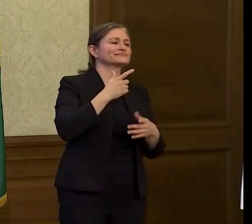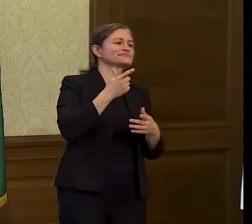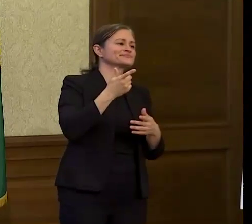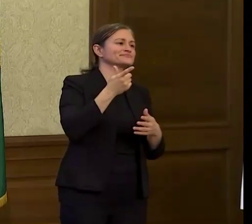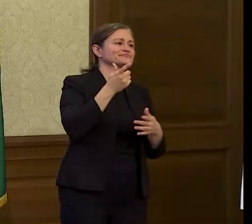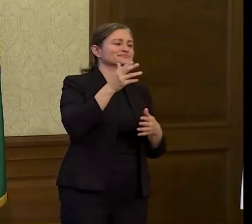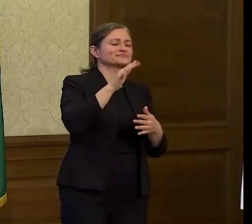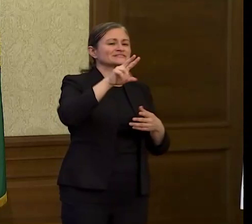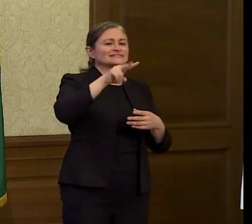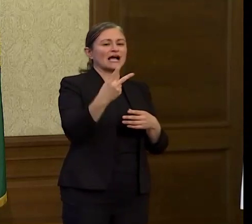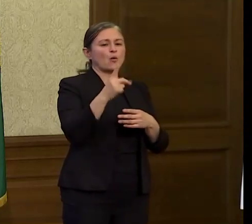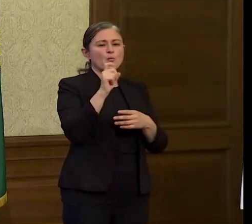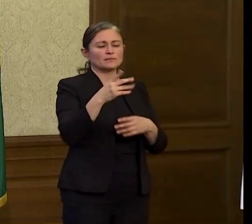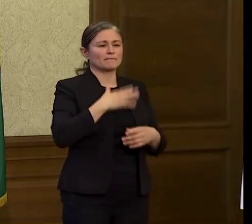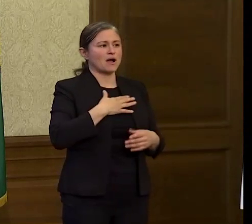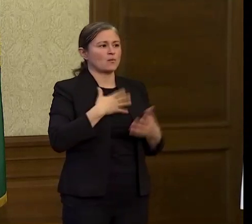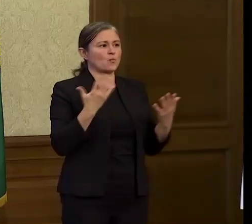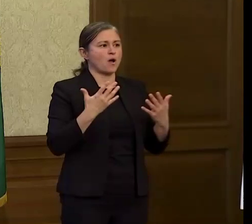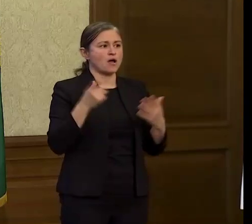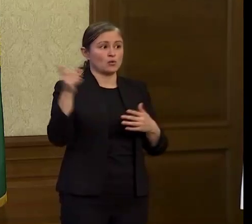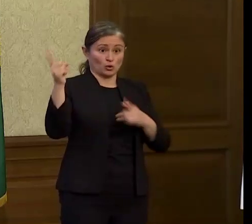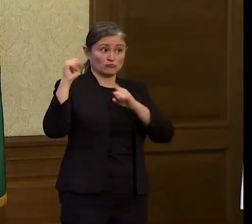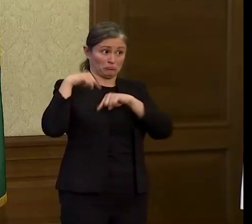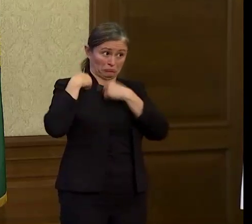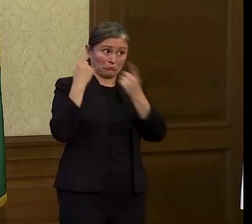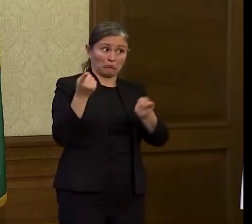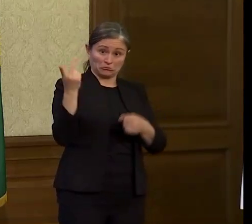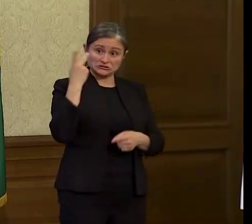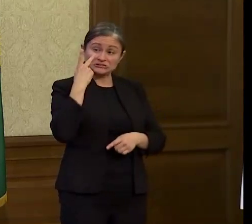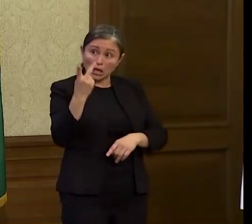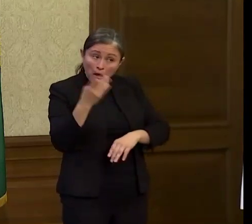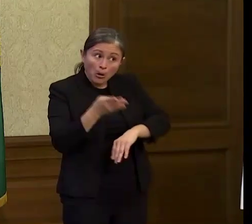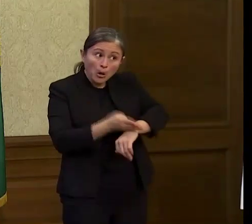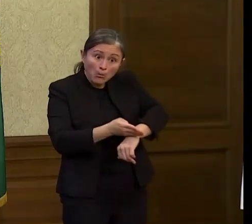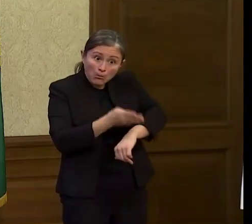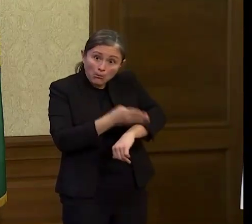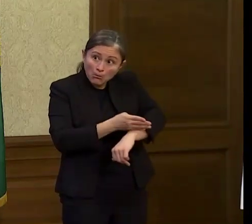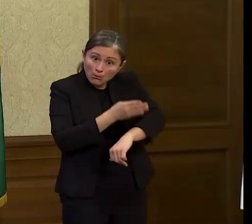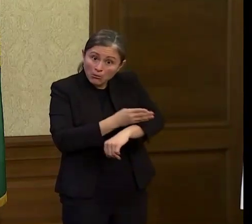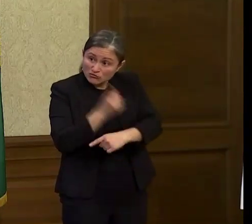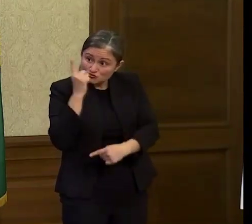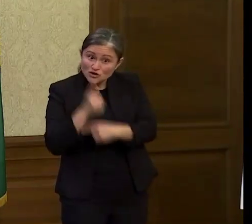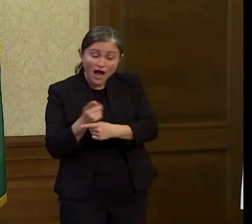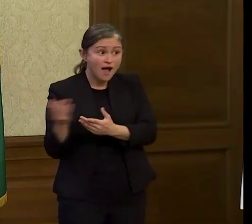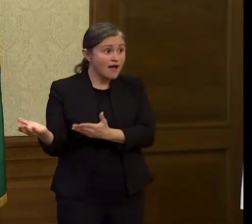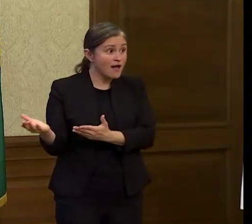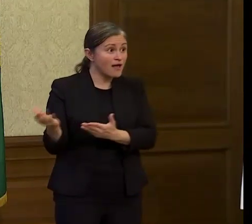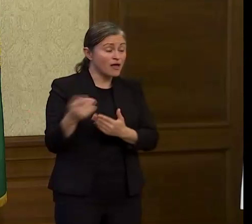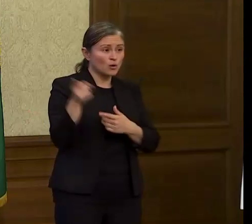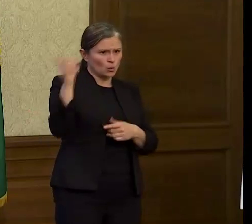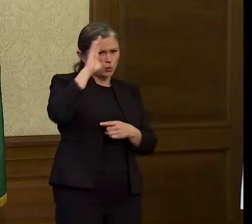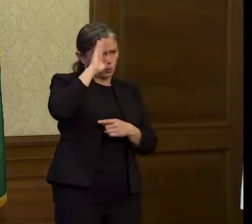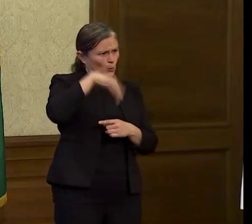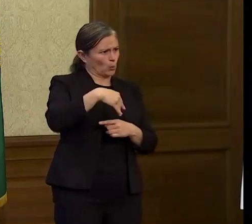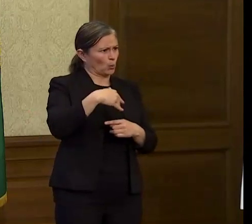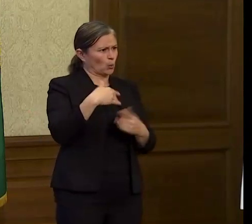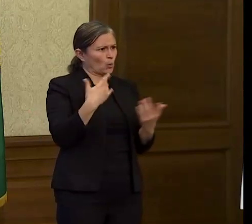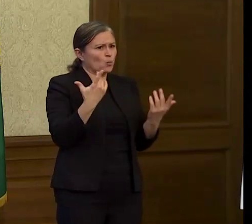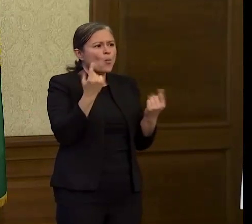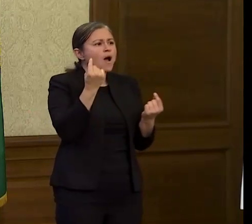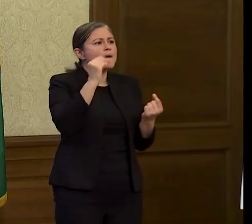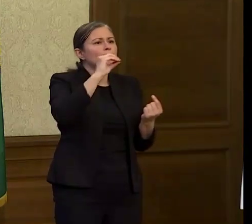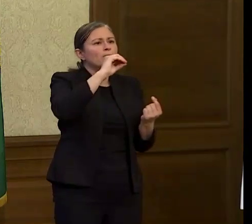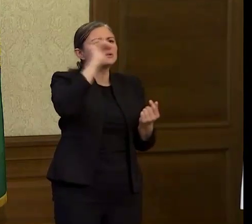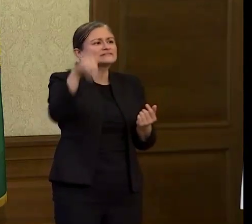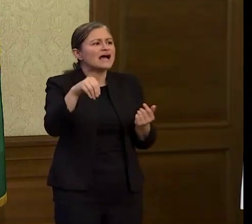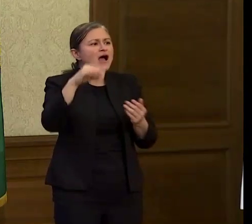asking, because of the success you've seen so far in the stay home, stay healthy order, do we have a percentage of contact reduction that we've been